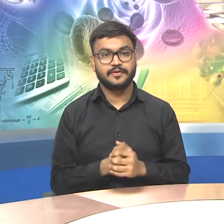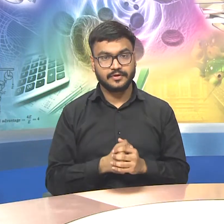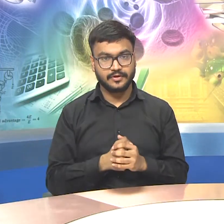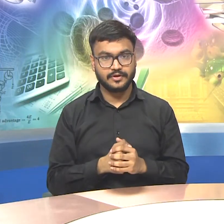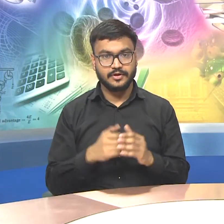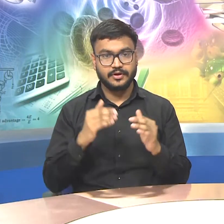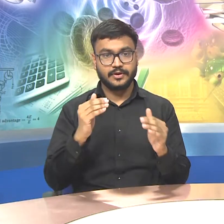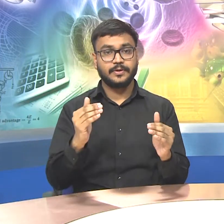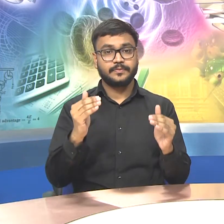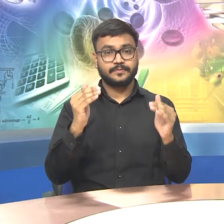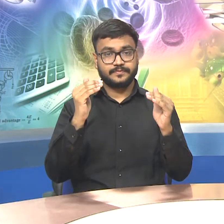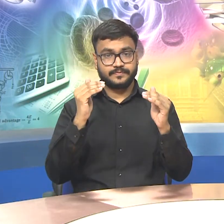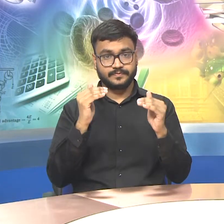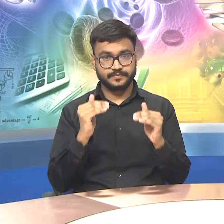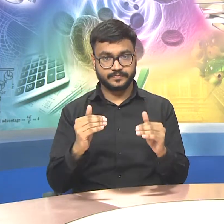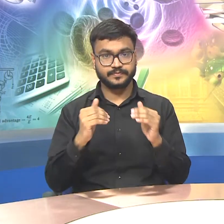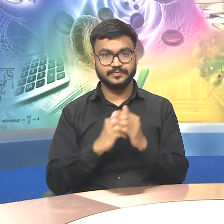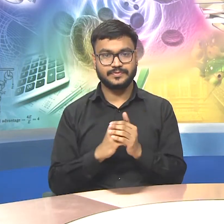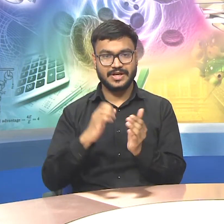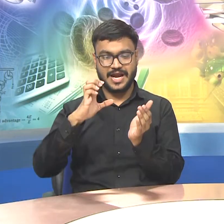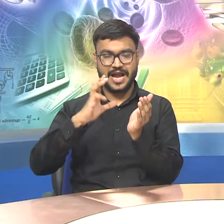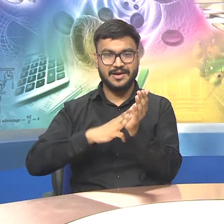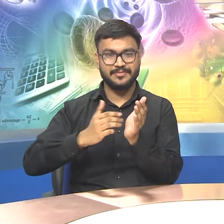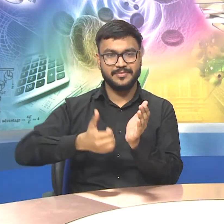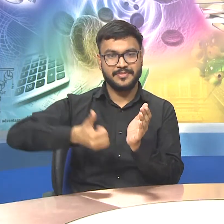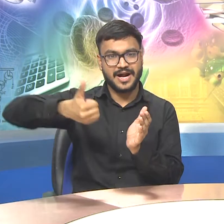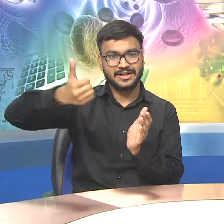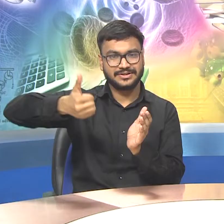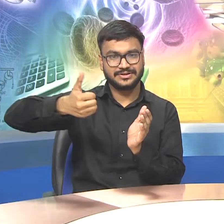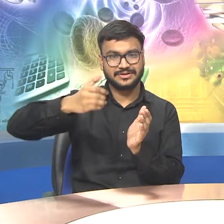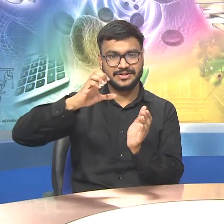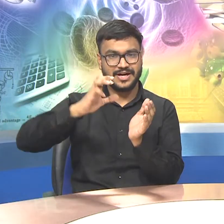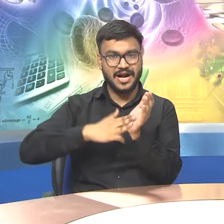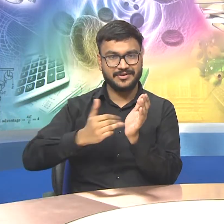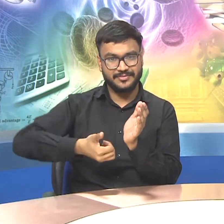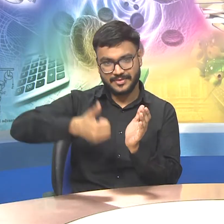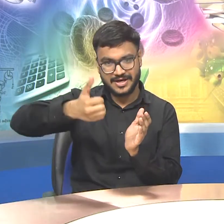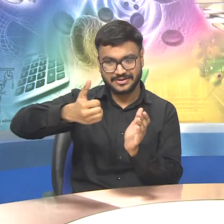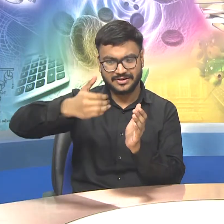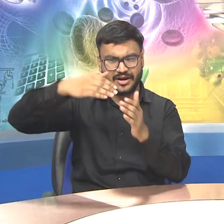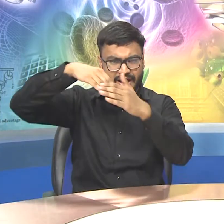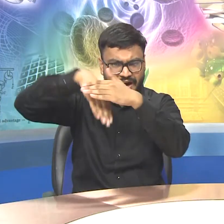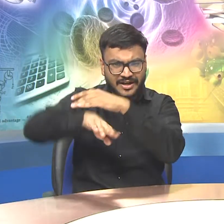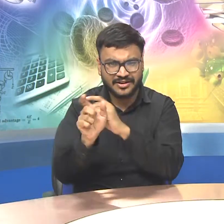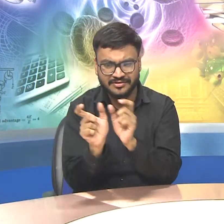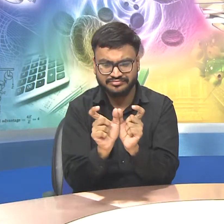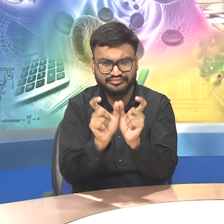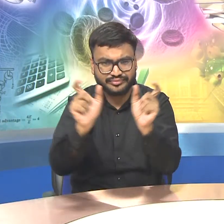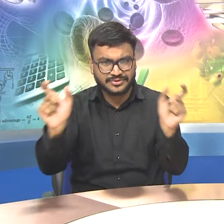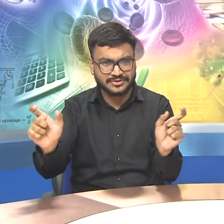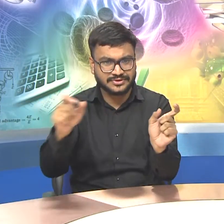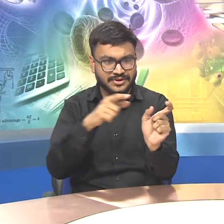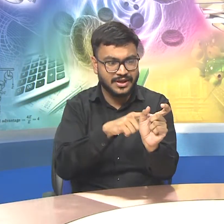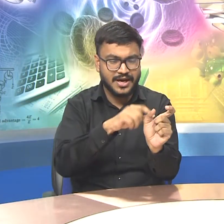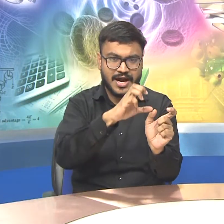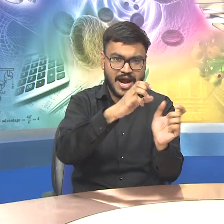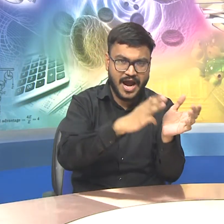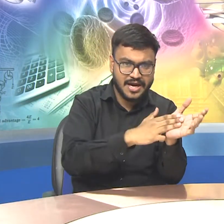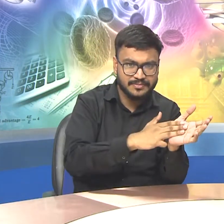word which is Prime Minister. Same as CM plus boss, we get the new word